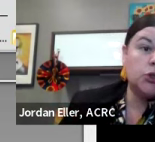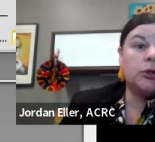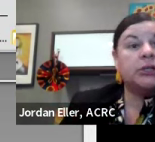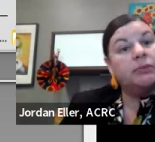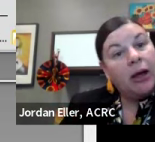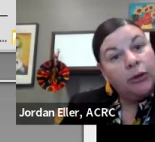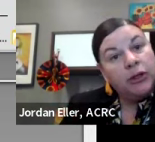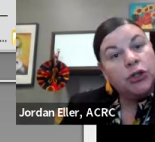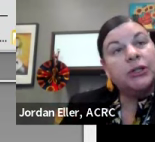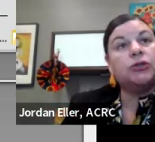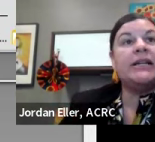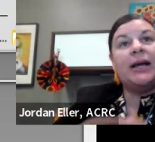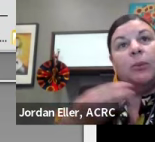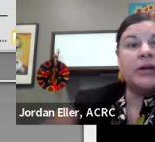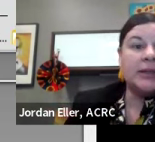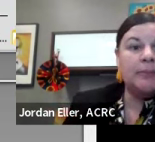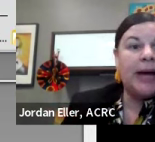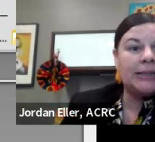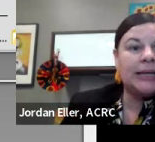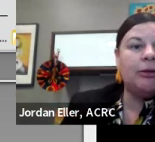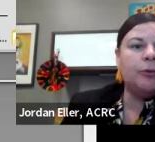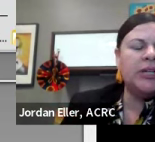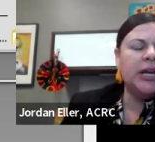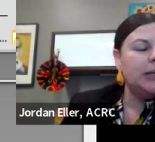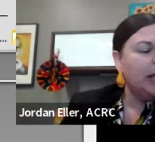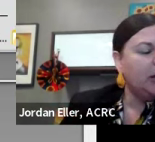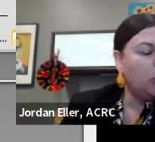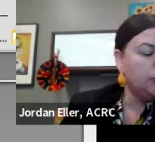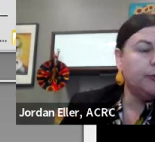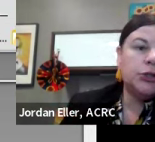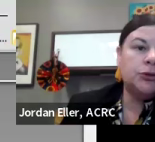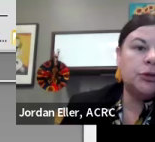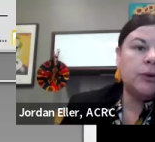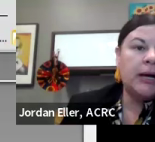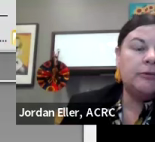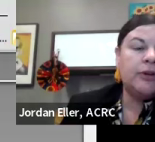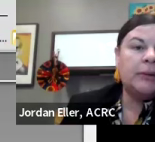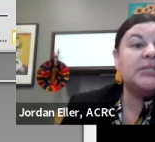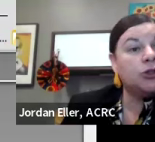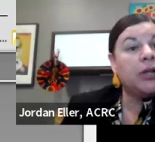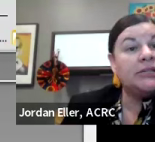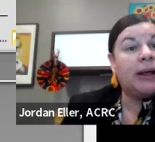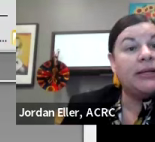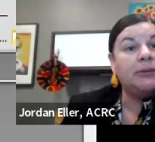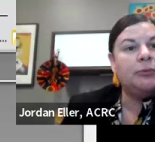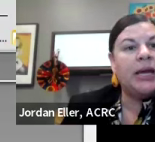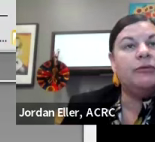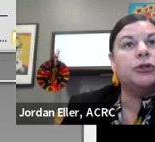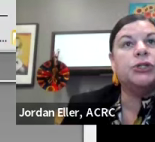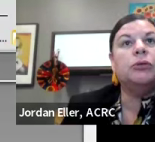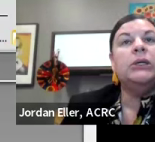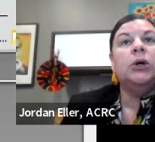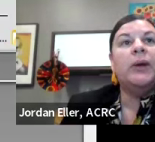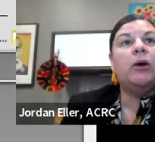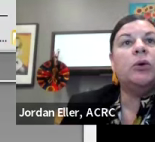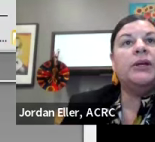school districts, health insurance, right, to help bring them back to California, and also for children who have sexualized maladaptive